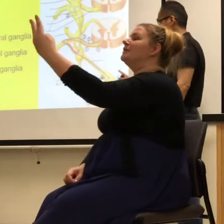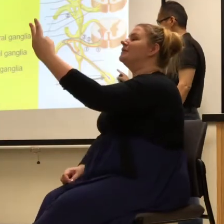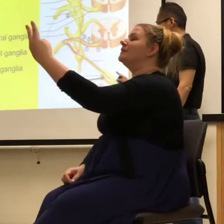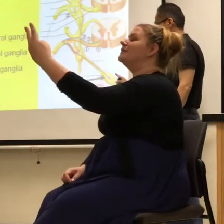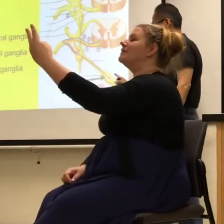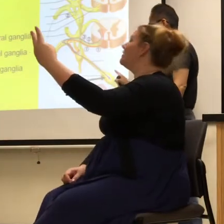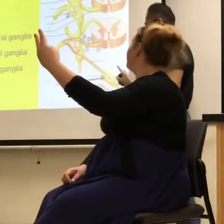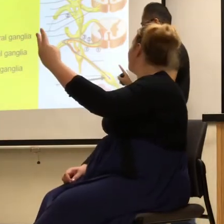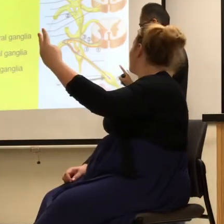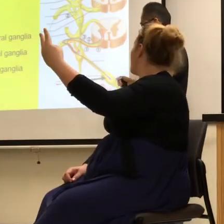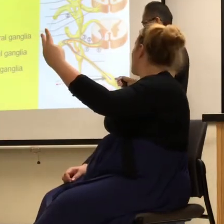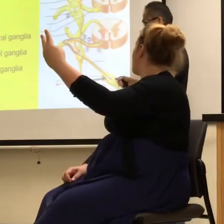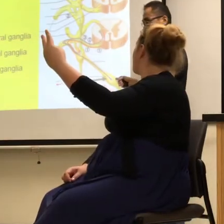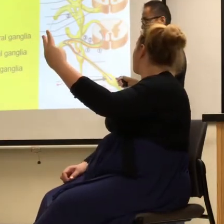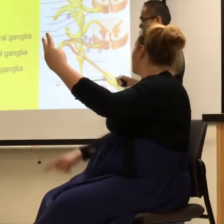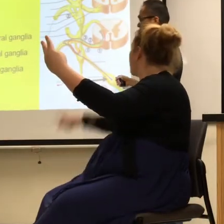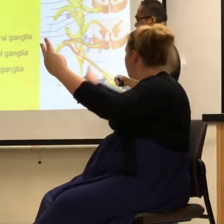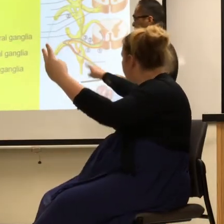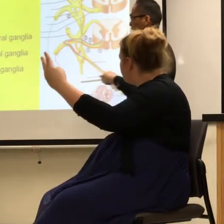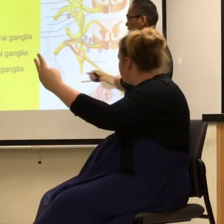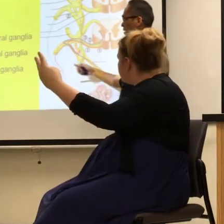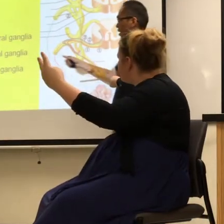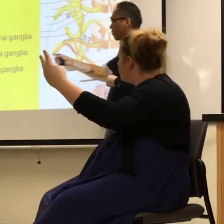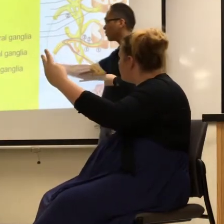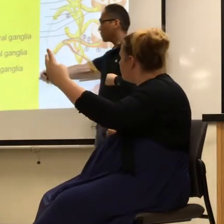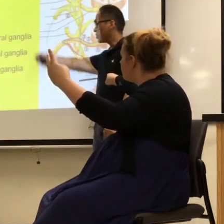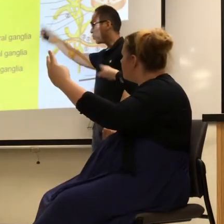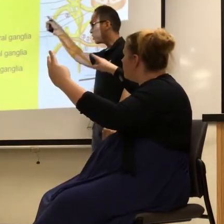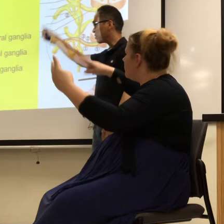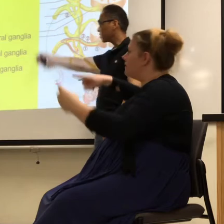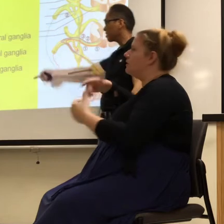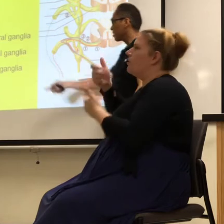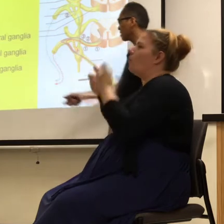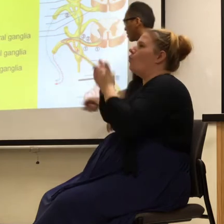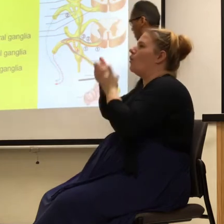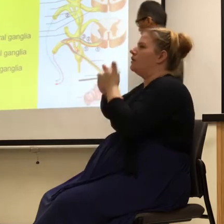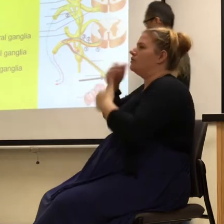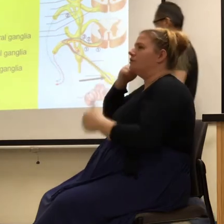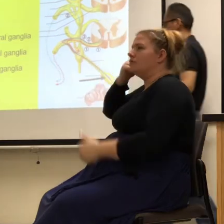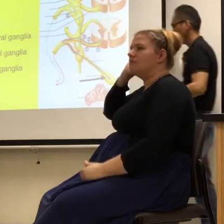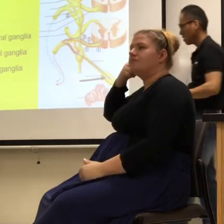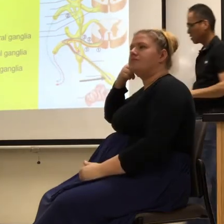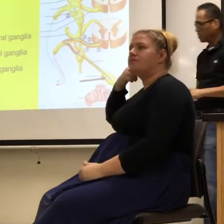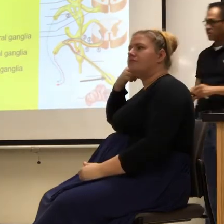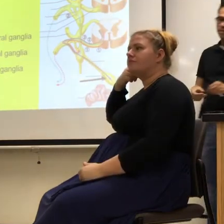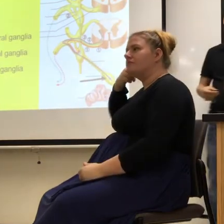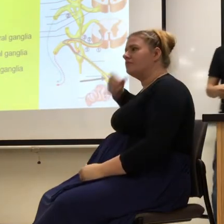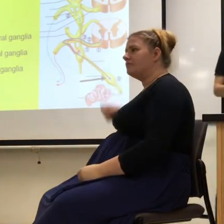Now I want you to identify this ganglion from these choices.